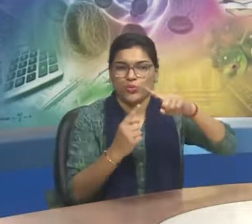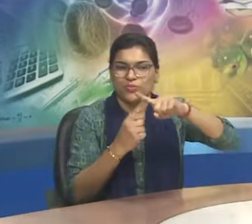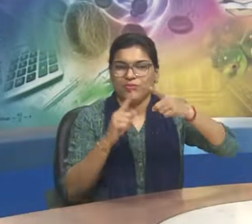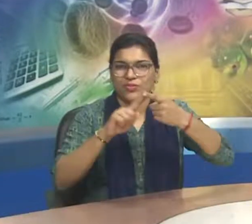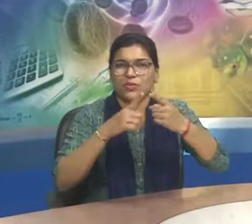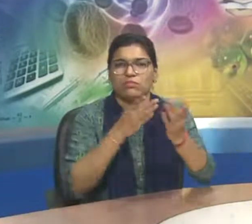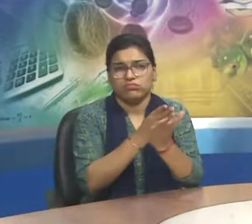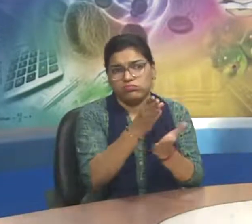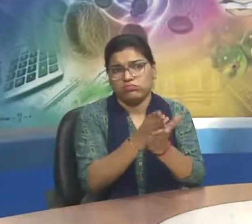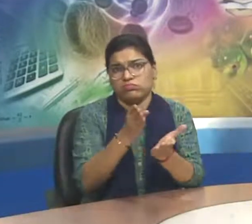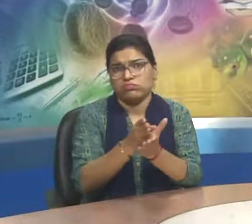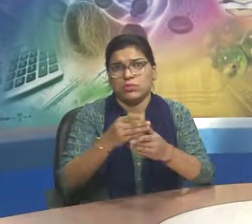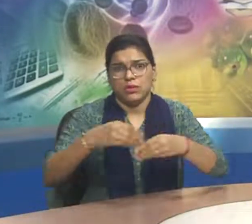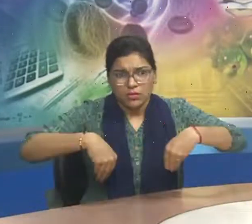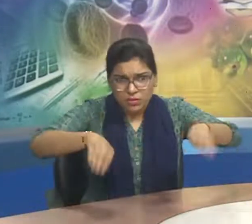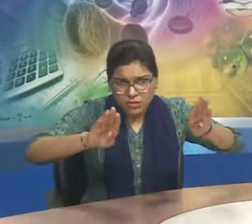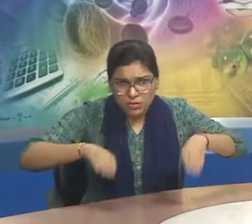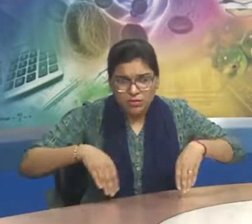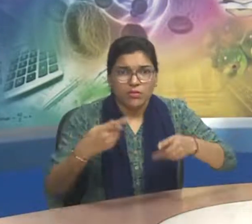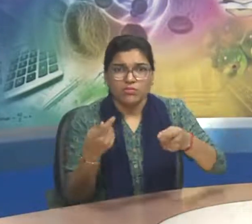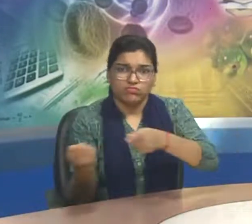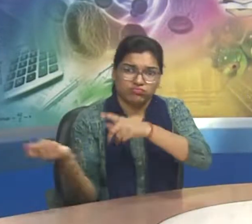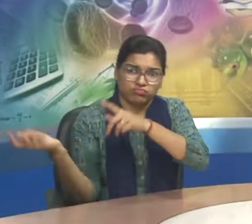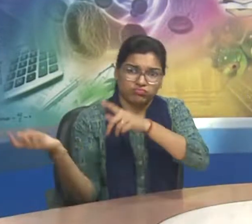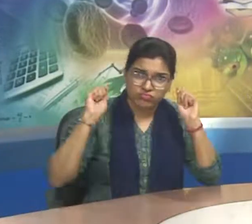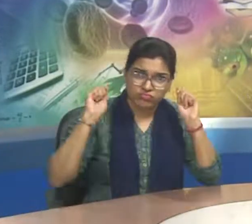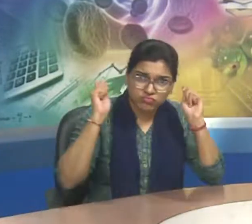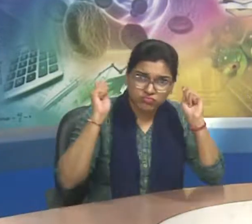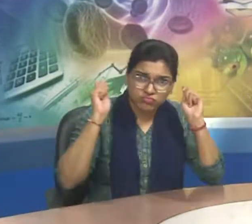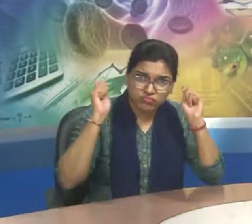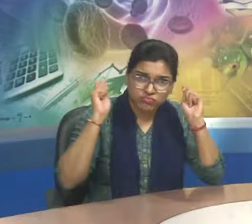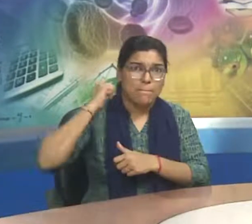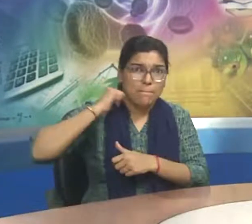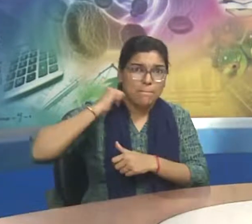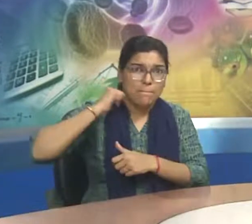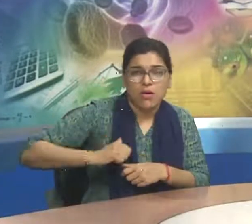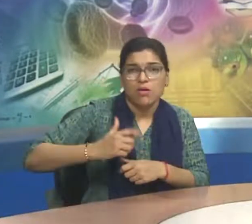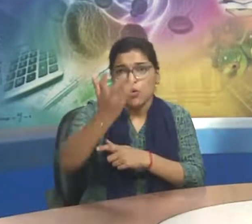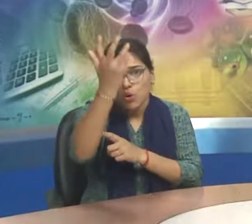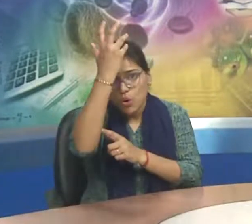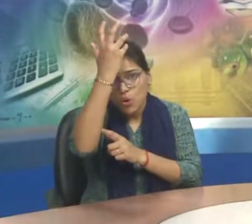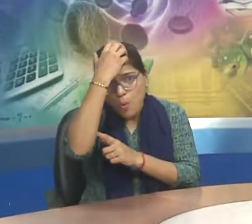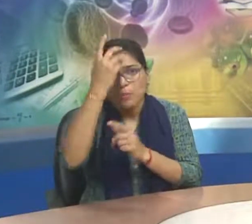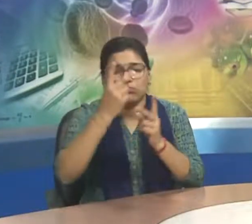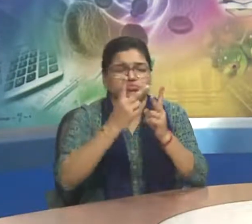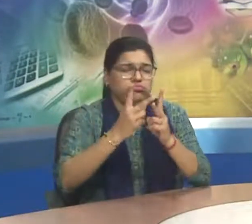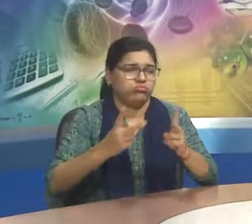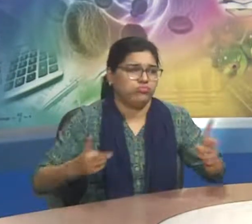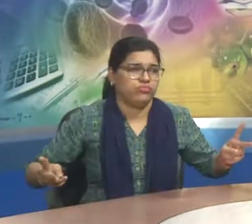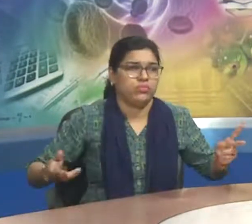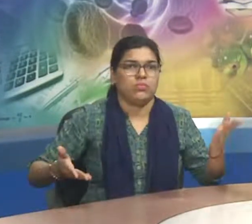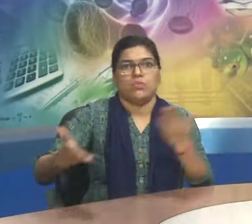So plants are really useful for making different materials which we use in our daily life.